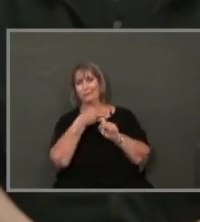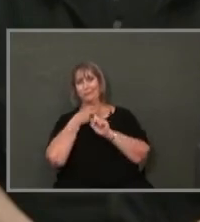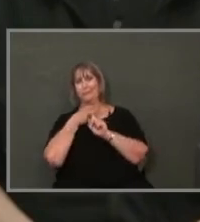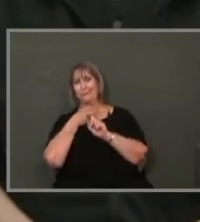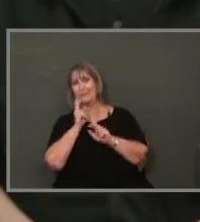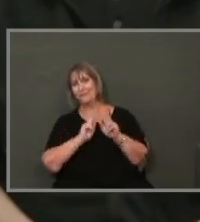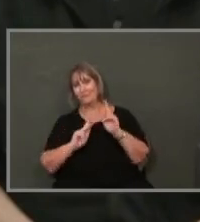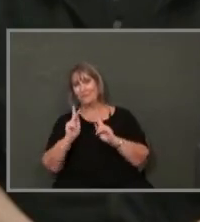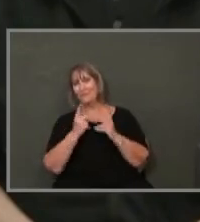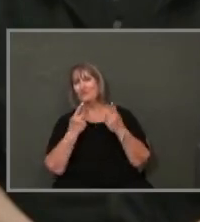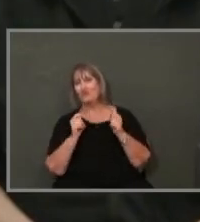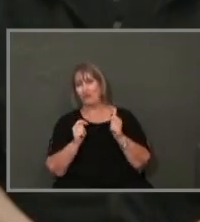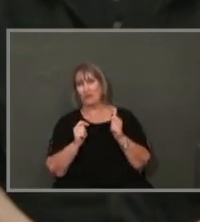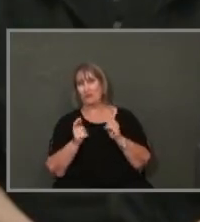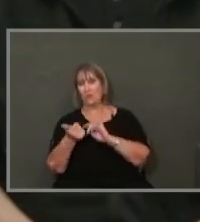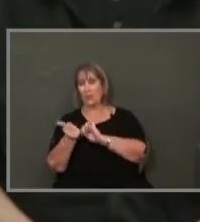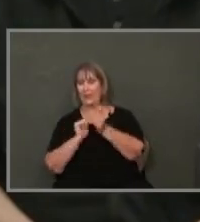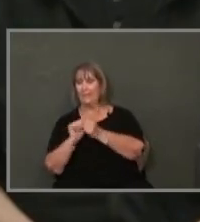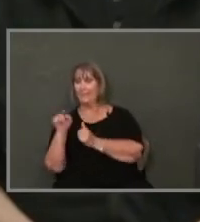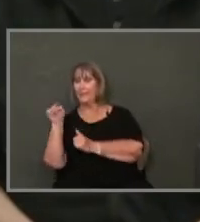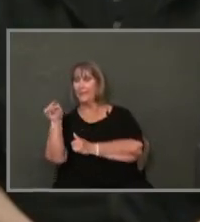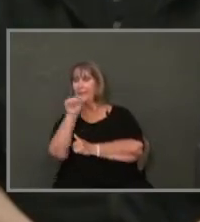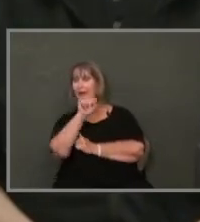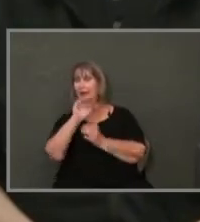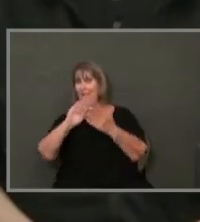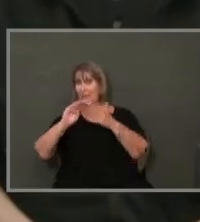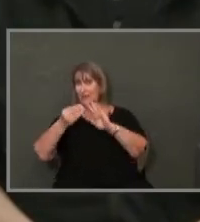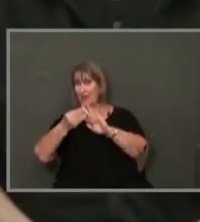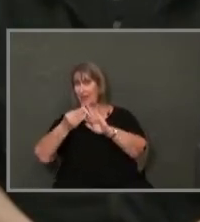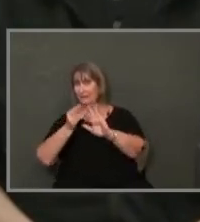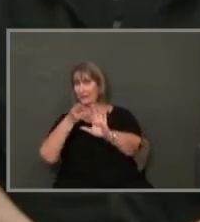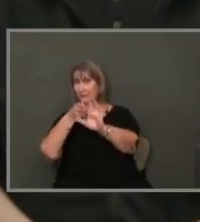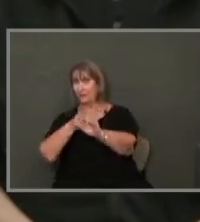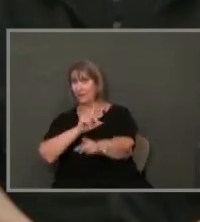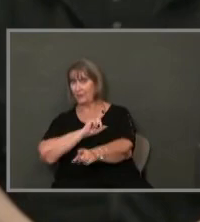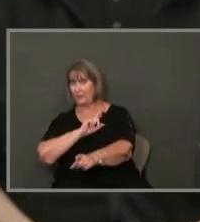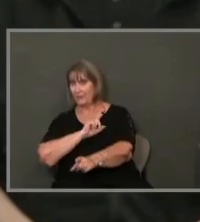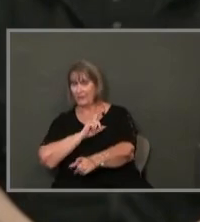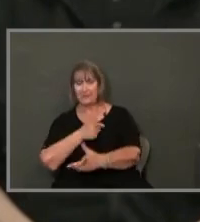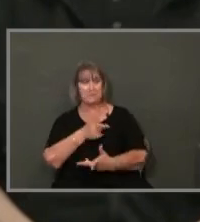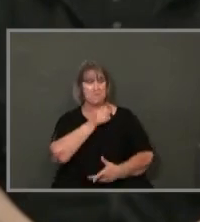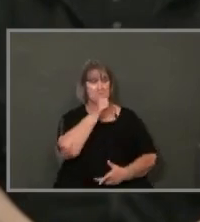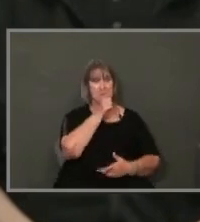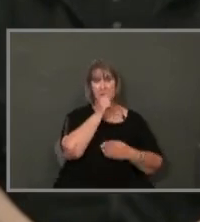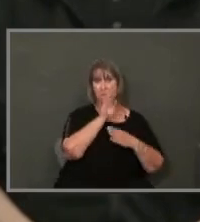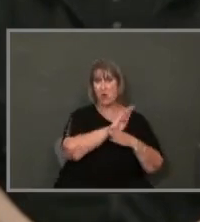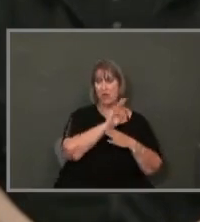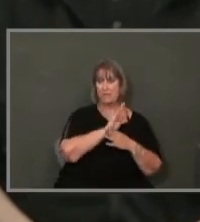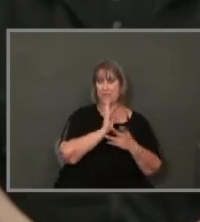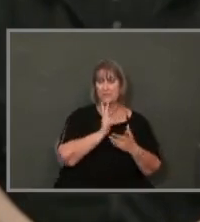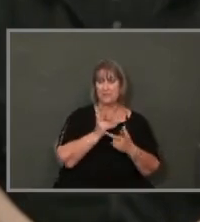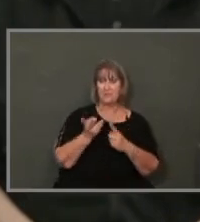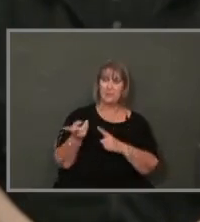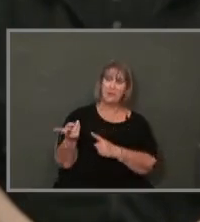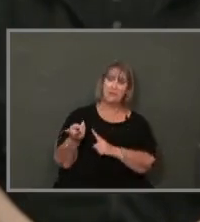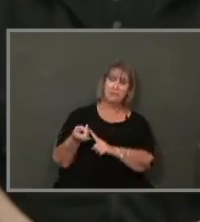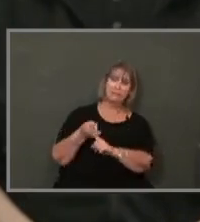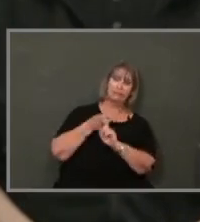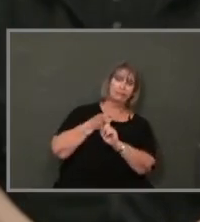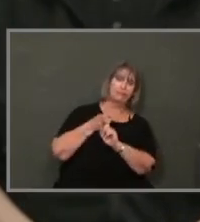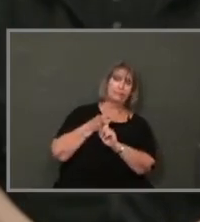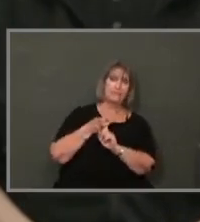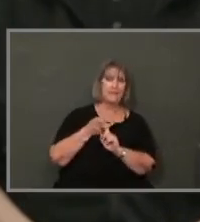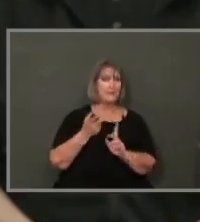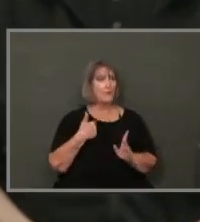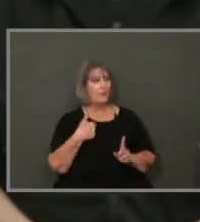and even private employers, right, who are looking for that excellent candidate who would be the right fit for our